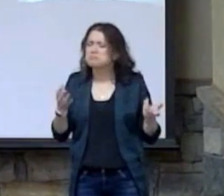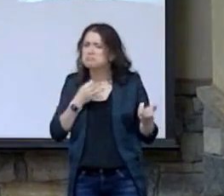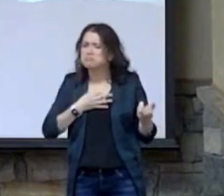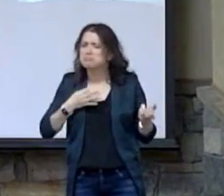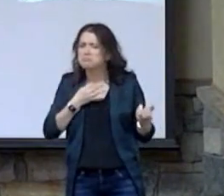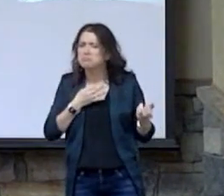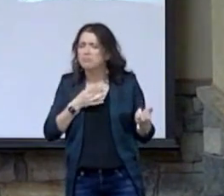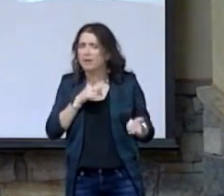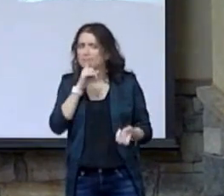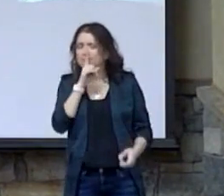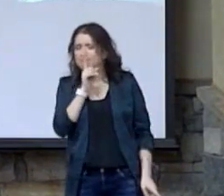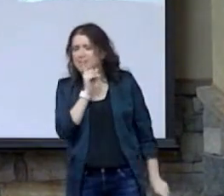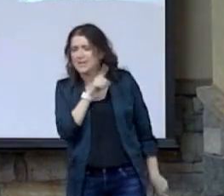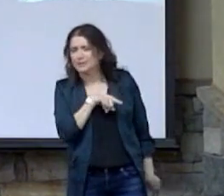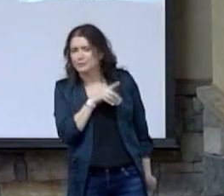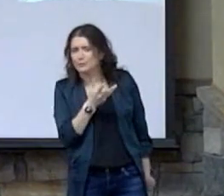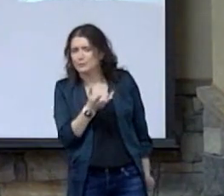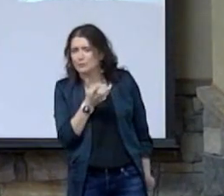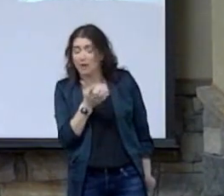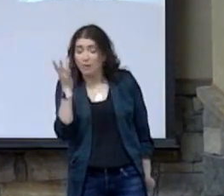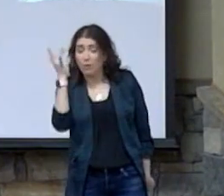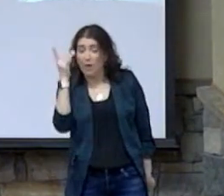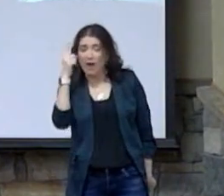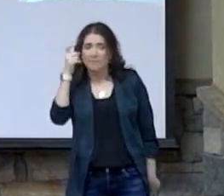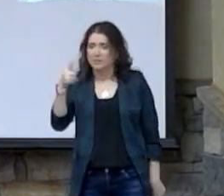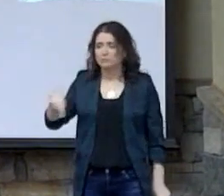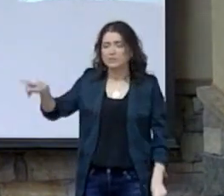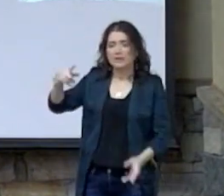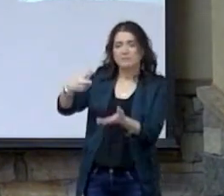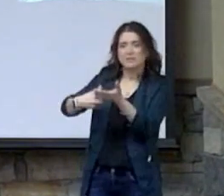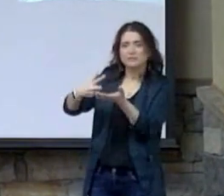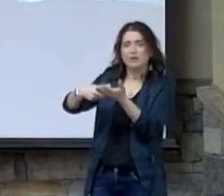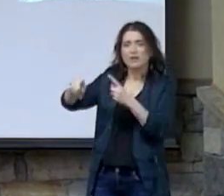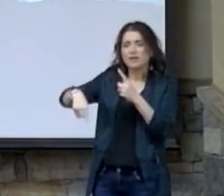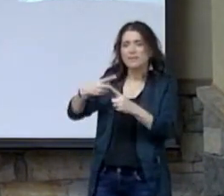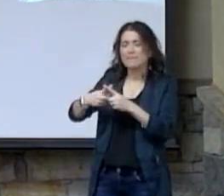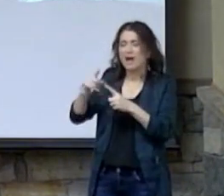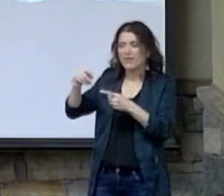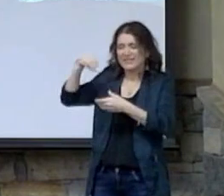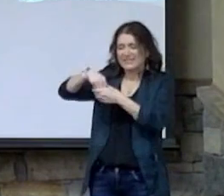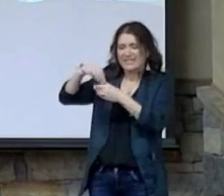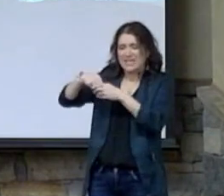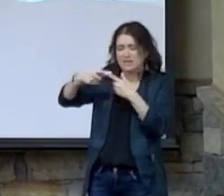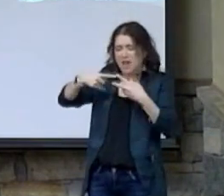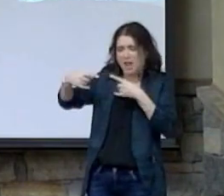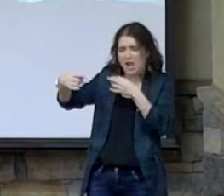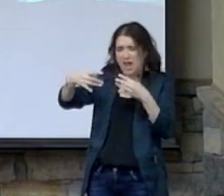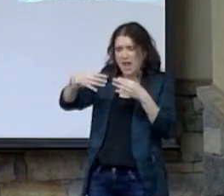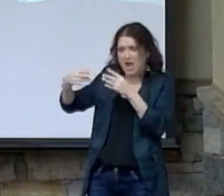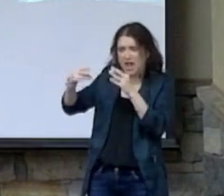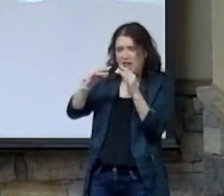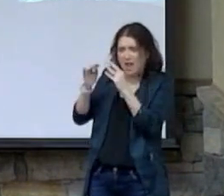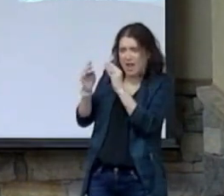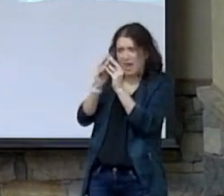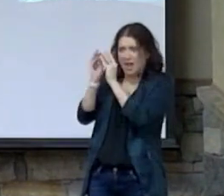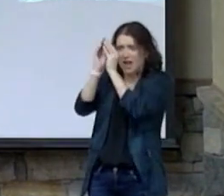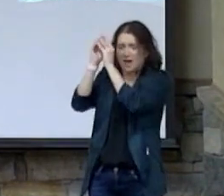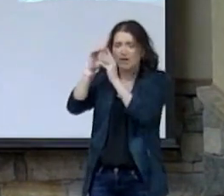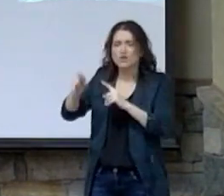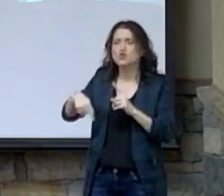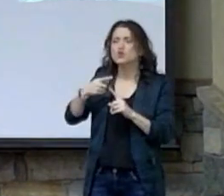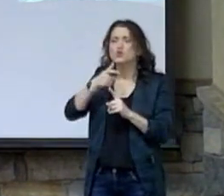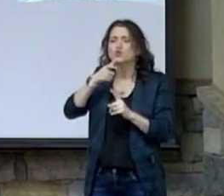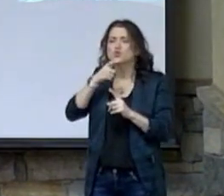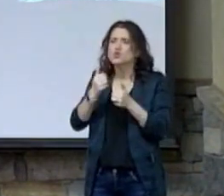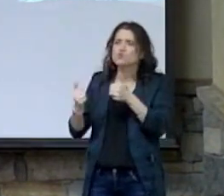you see, they didn't want to answer Him, because what they had been talking about was this infighting and this arguing amongst themselves of who was